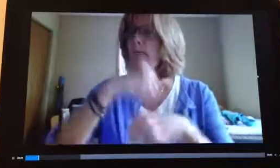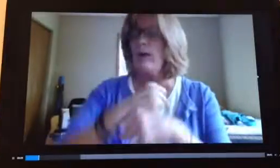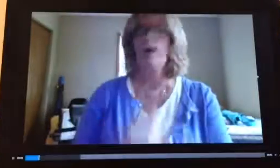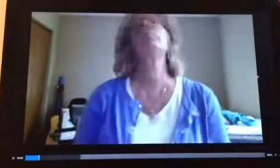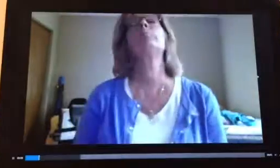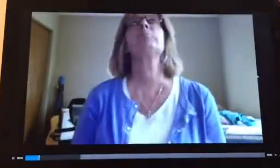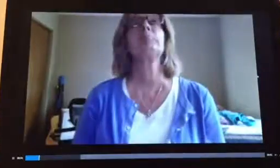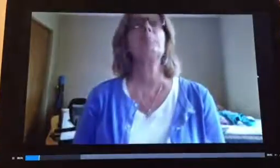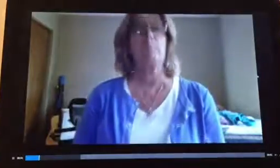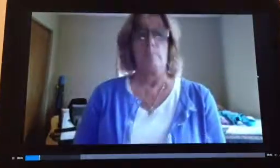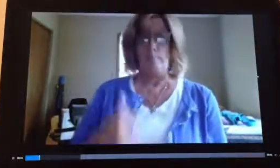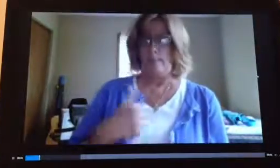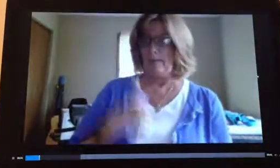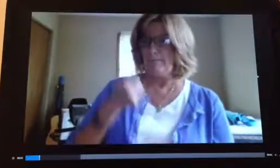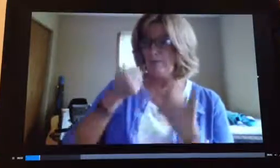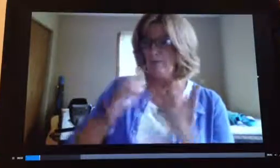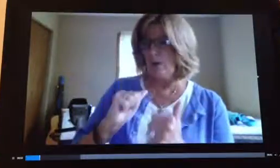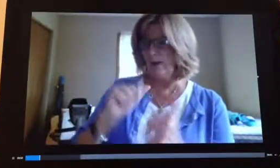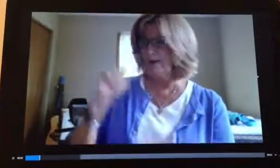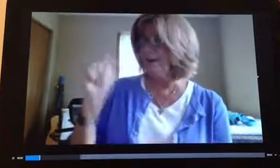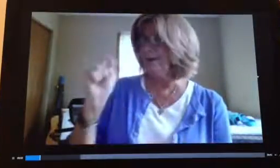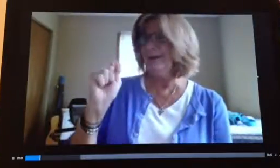she makes it in her spare time. It's like a little hobby.